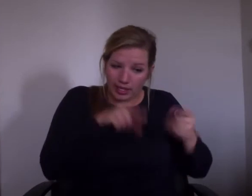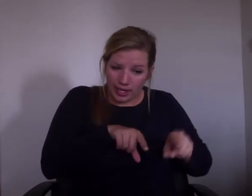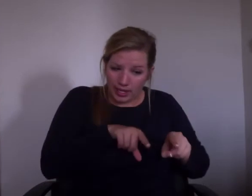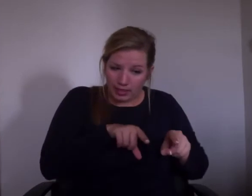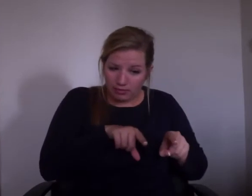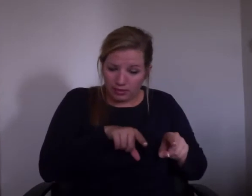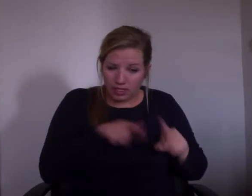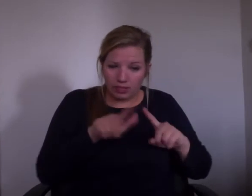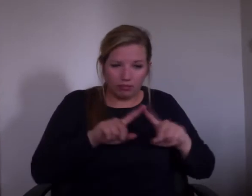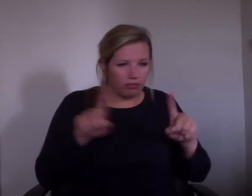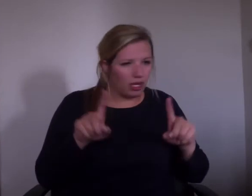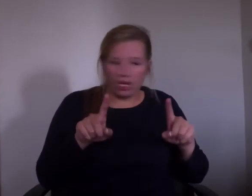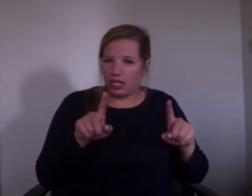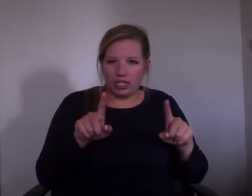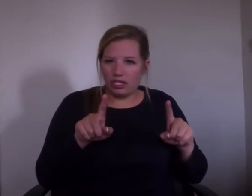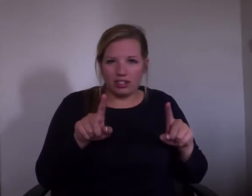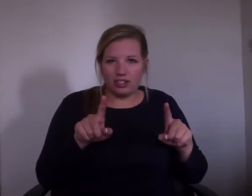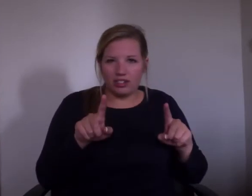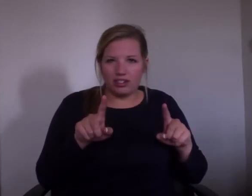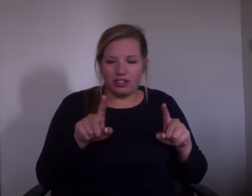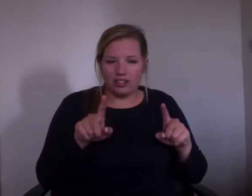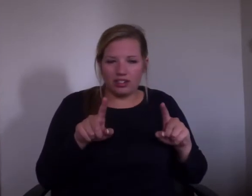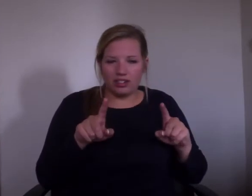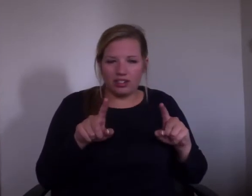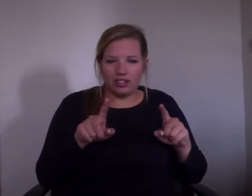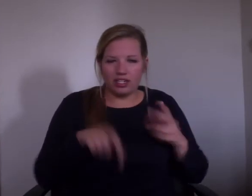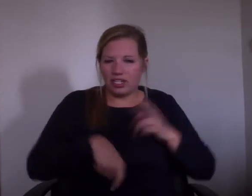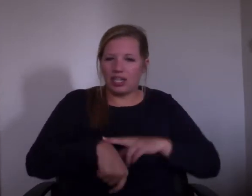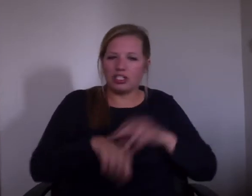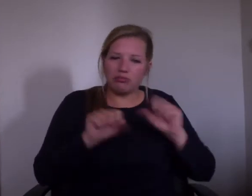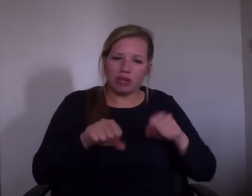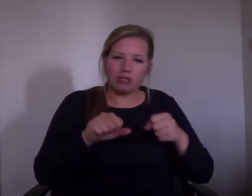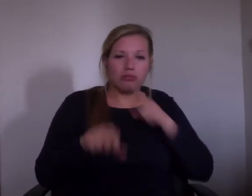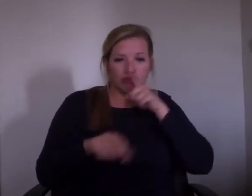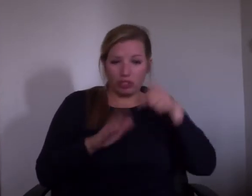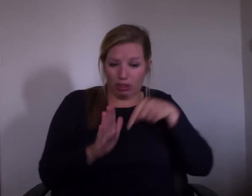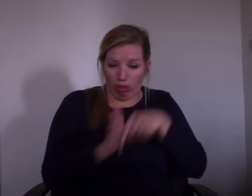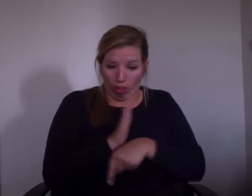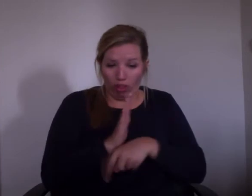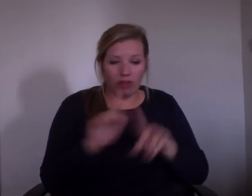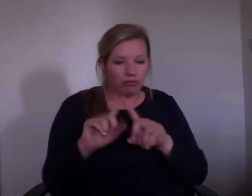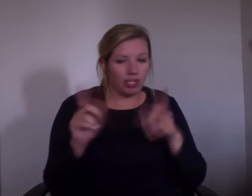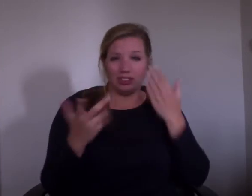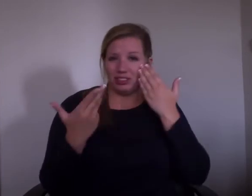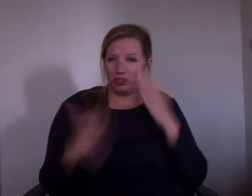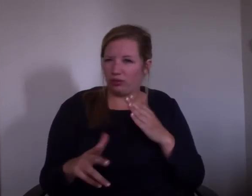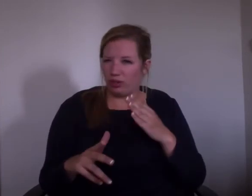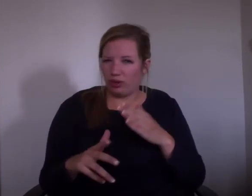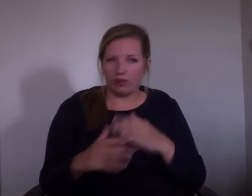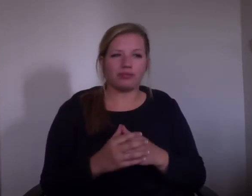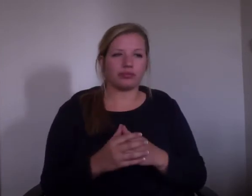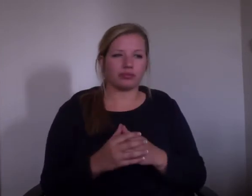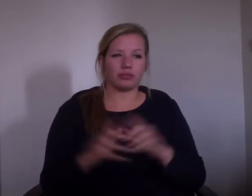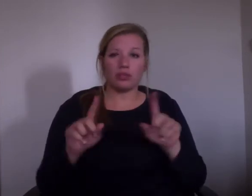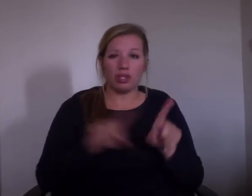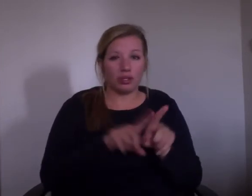how deep their nation is in. The other problem with incrementalism is that it's hard to get out because you're